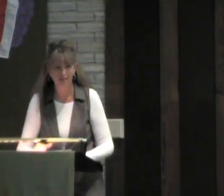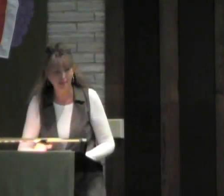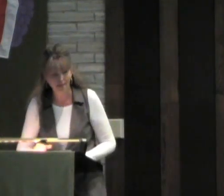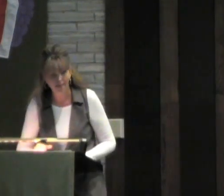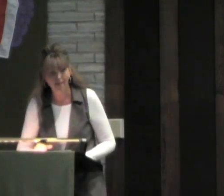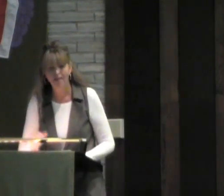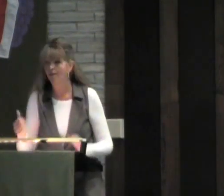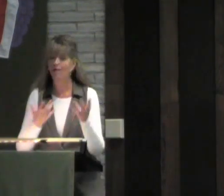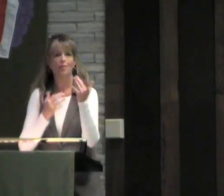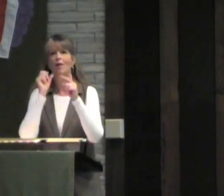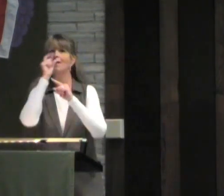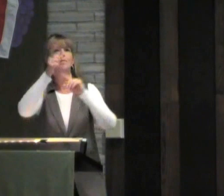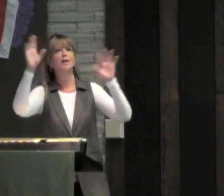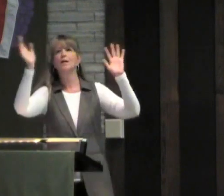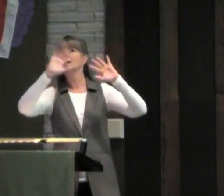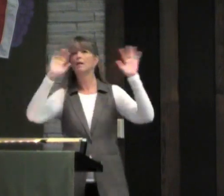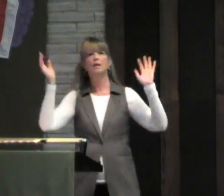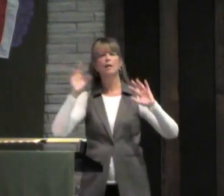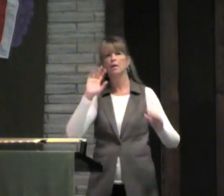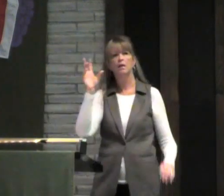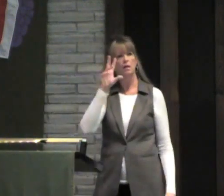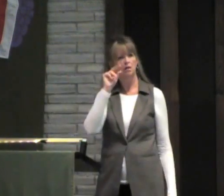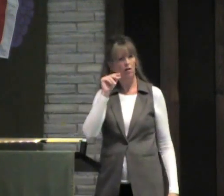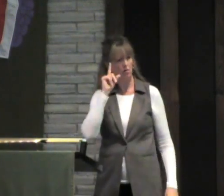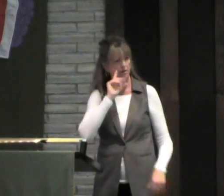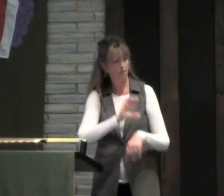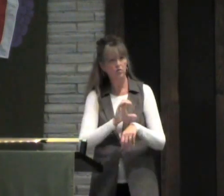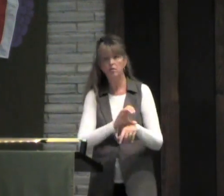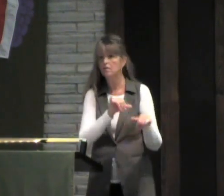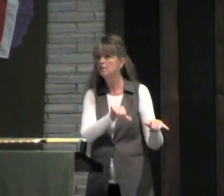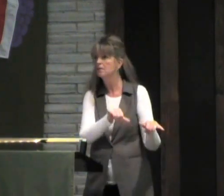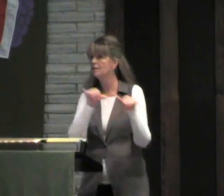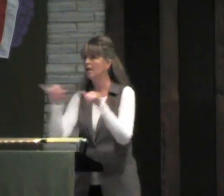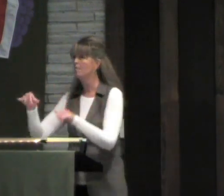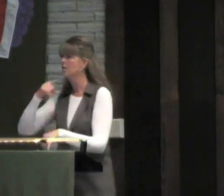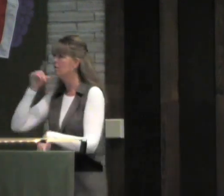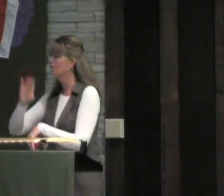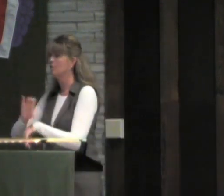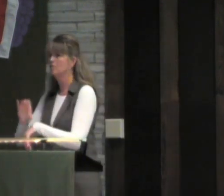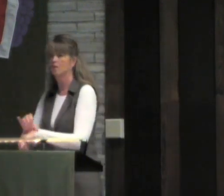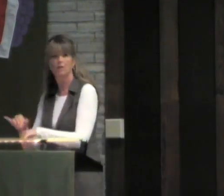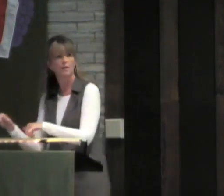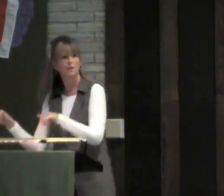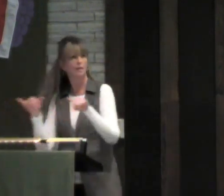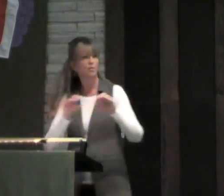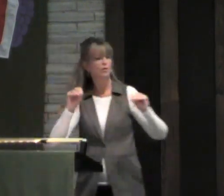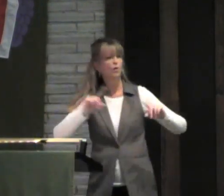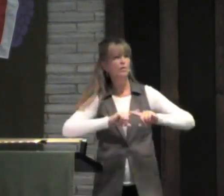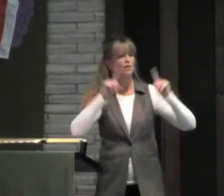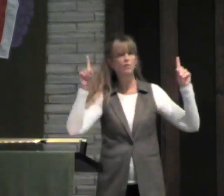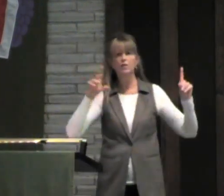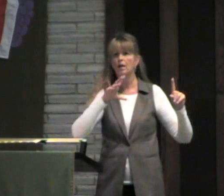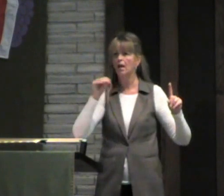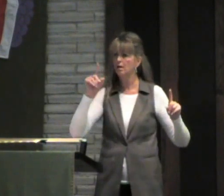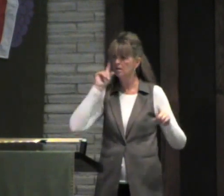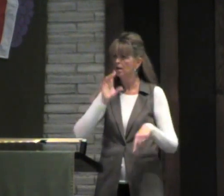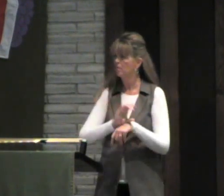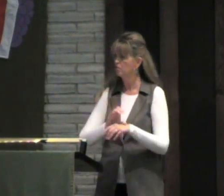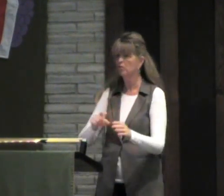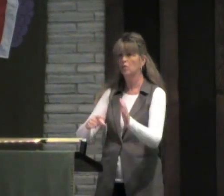these stories, and I just felt so down, and I would think, well, no, wow, you know, churches are the same. Hearing deaf churches are the same. There's